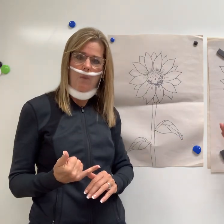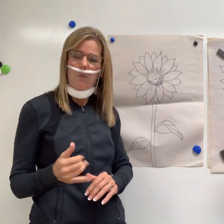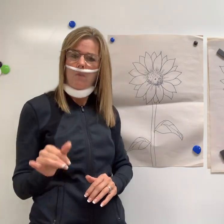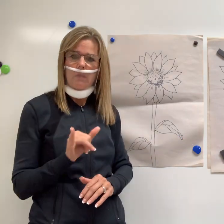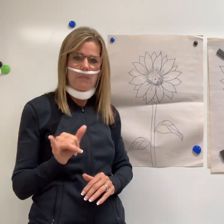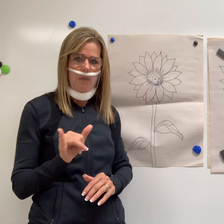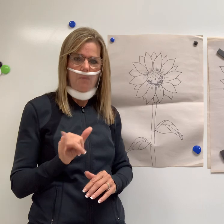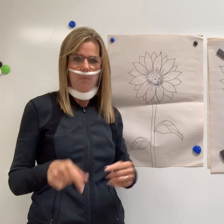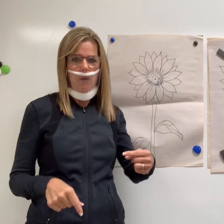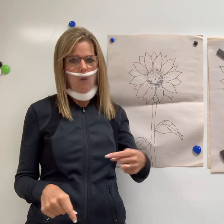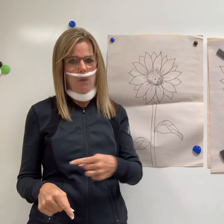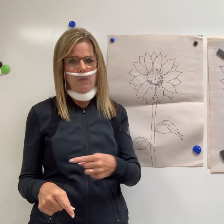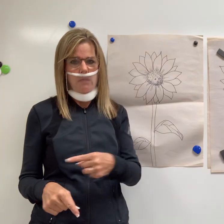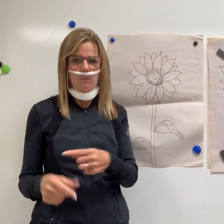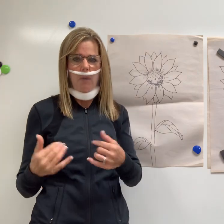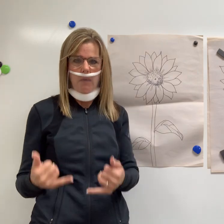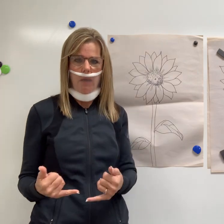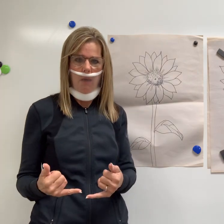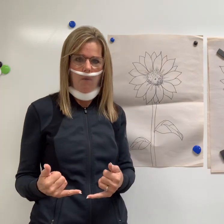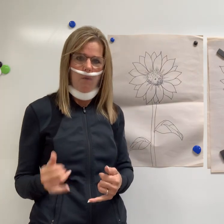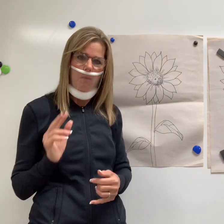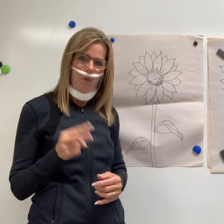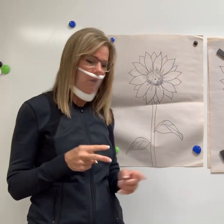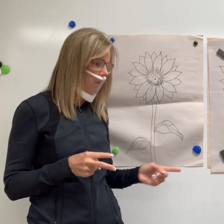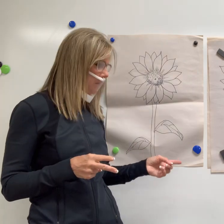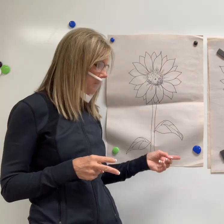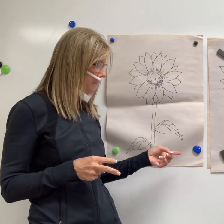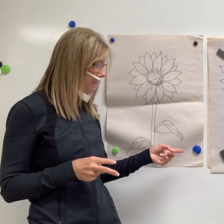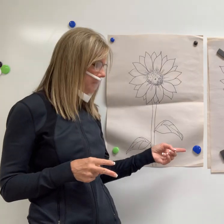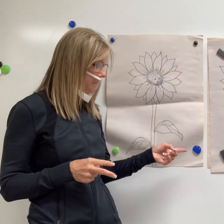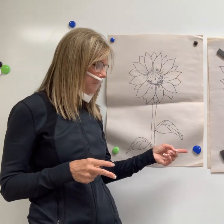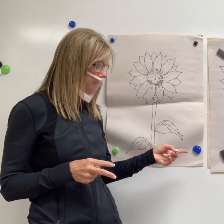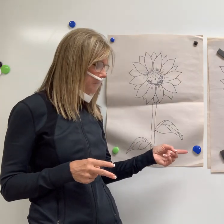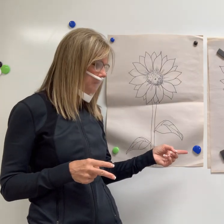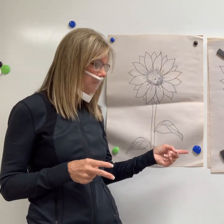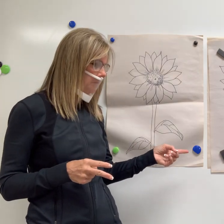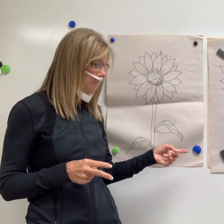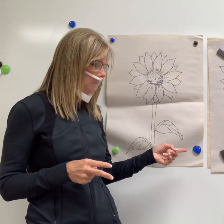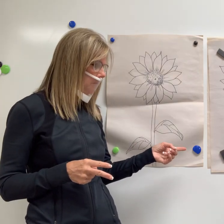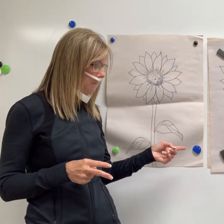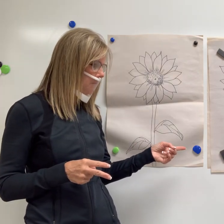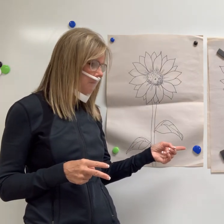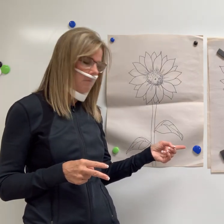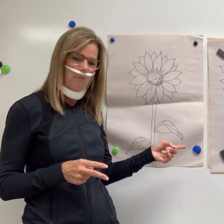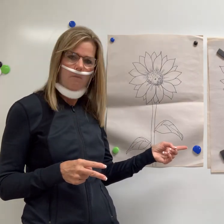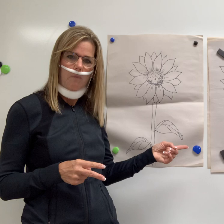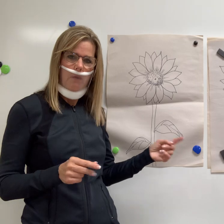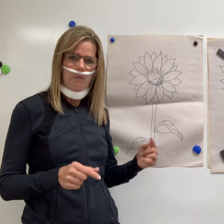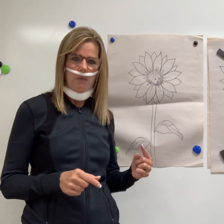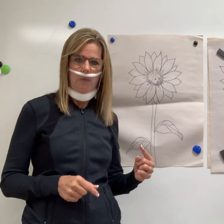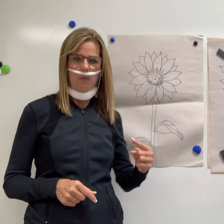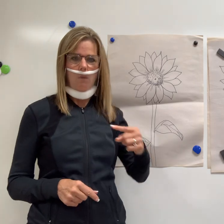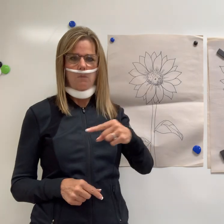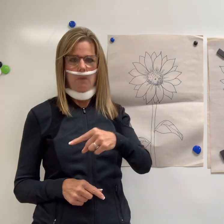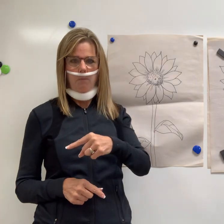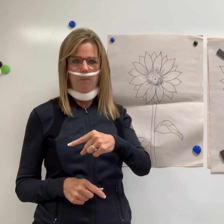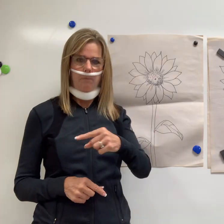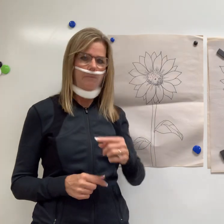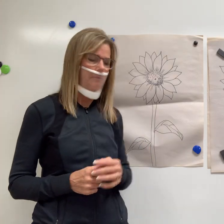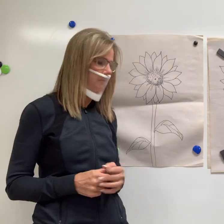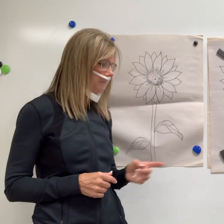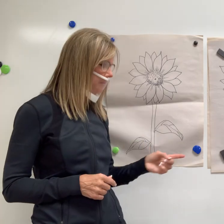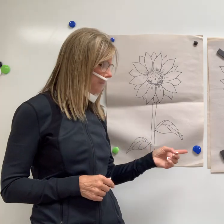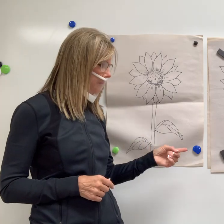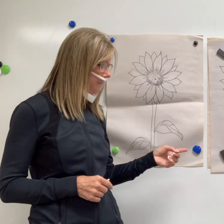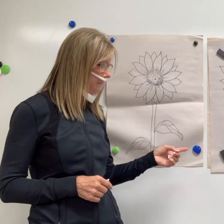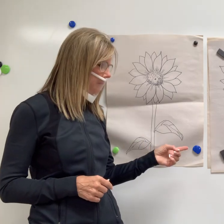just going this way this time. I'm gonna look at this line. I'm gonna make a line that kind of slants right across it. A